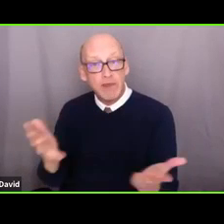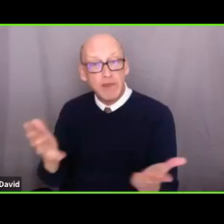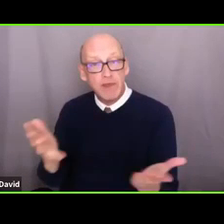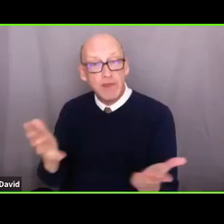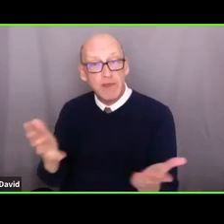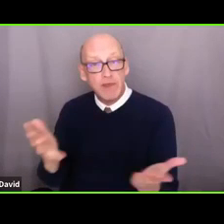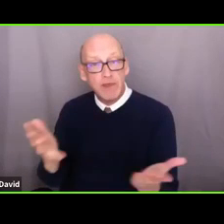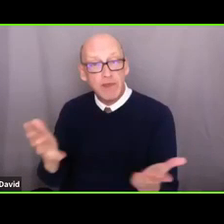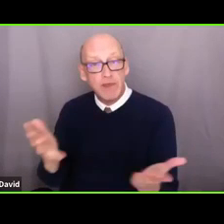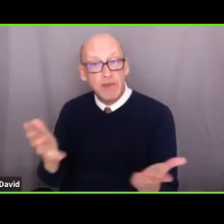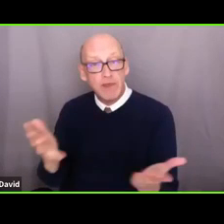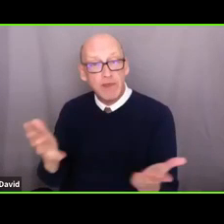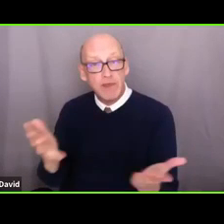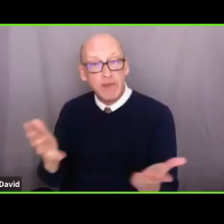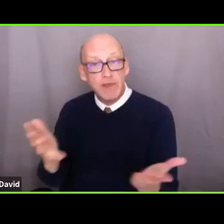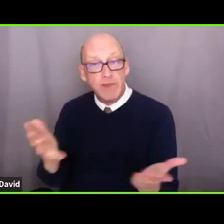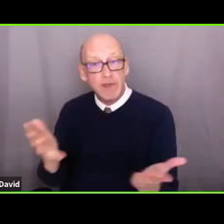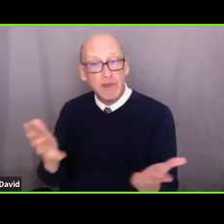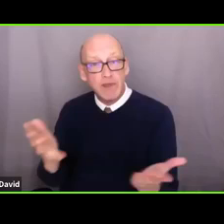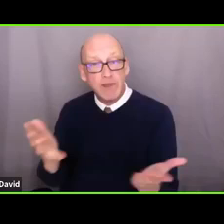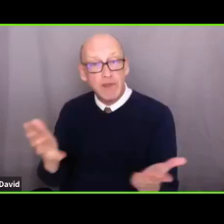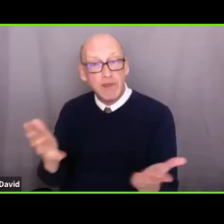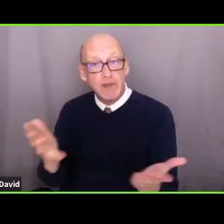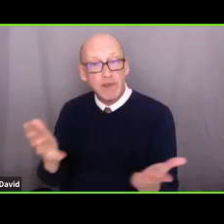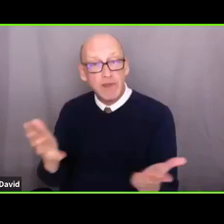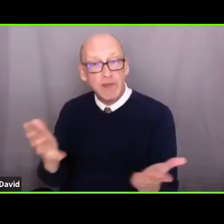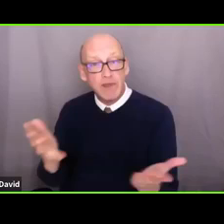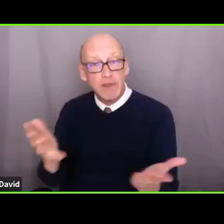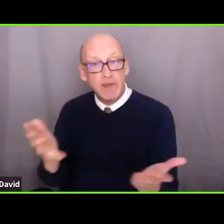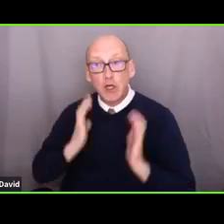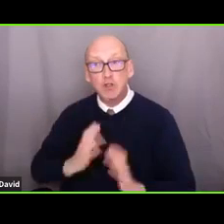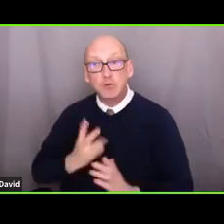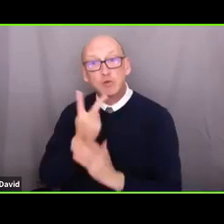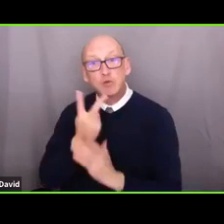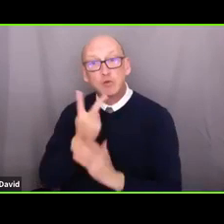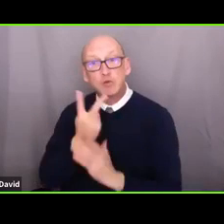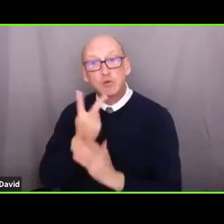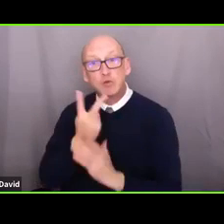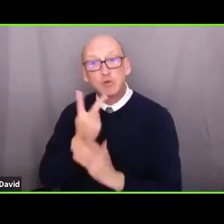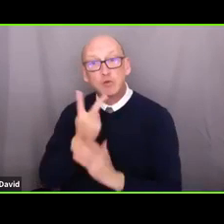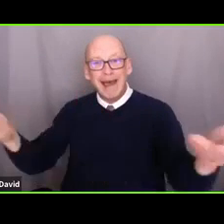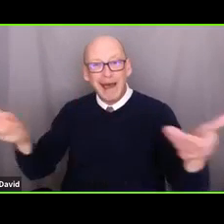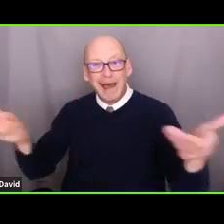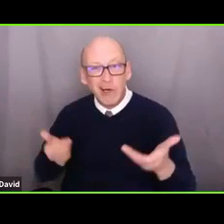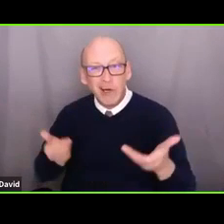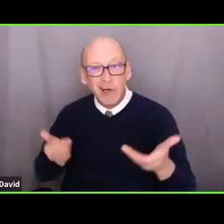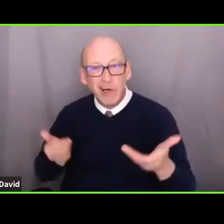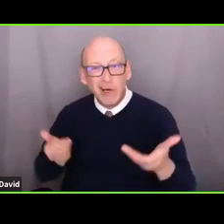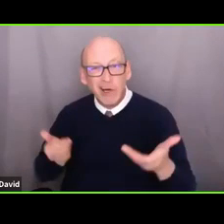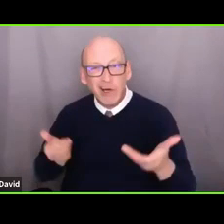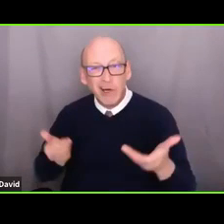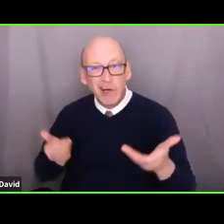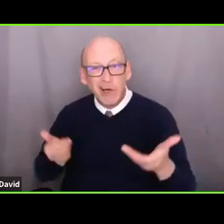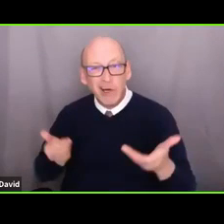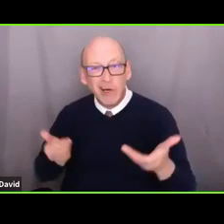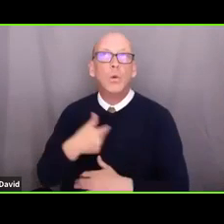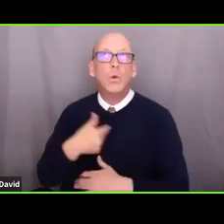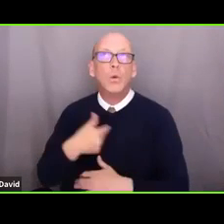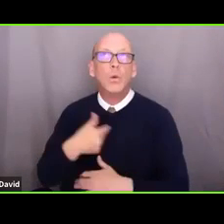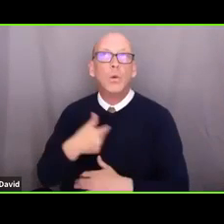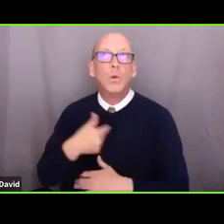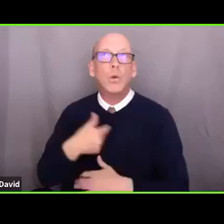protecting staff and those customers. Hiring wise, at this point in time, we're okay